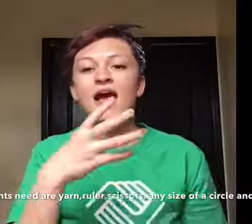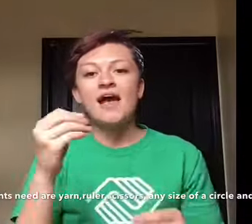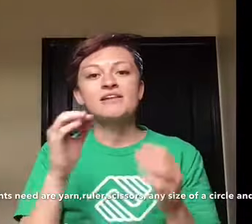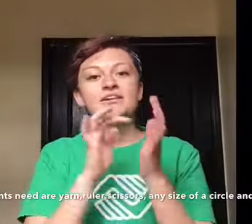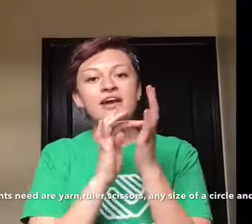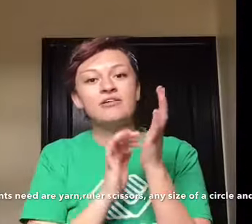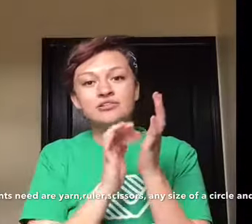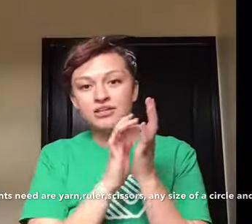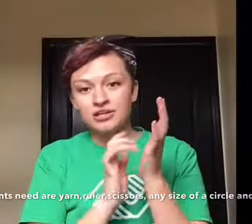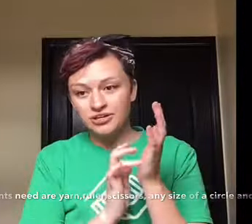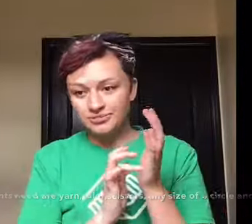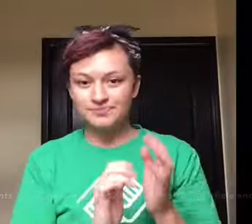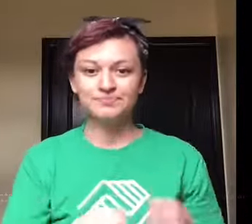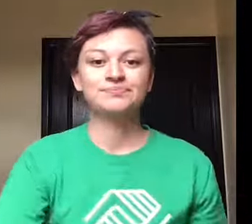And a calculator.